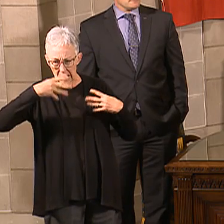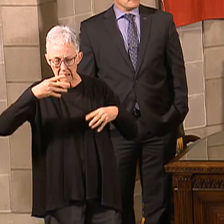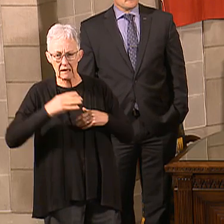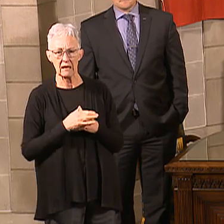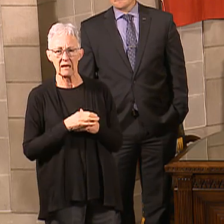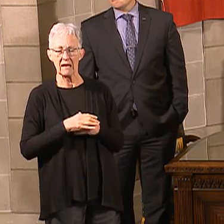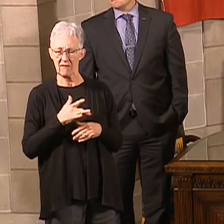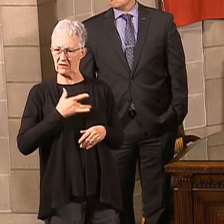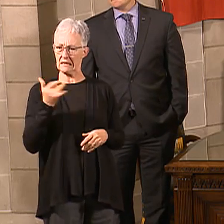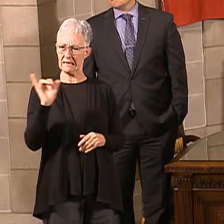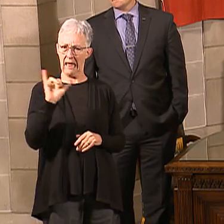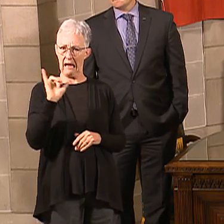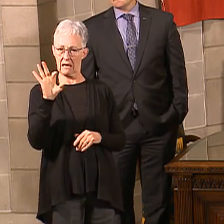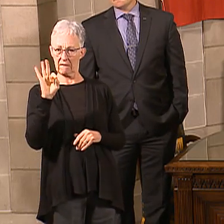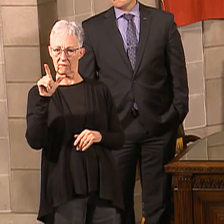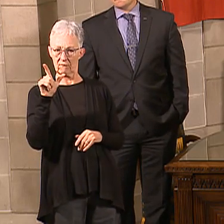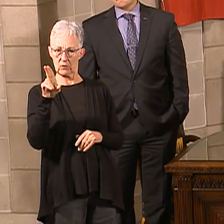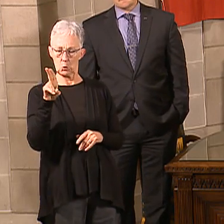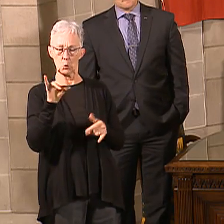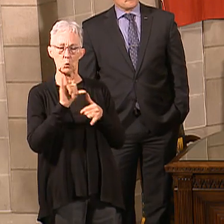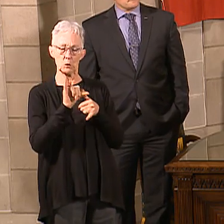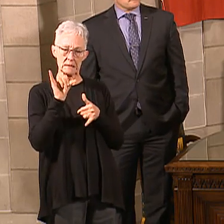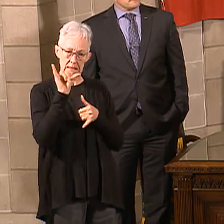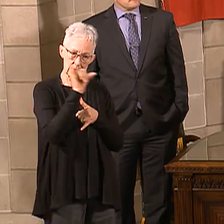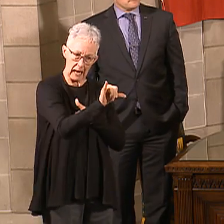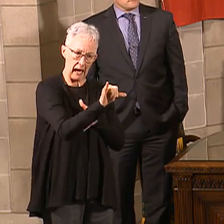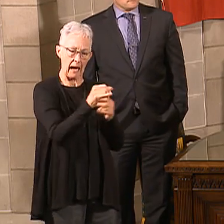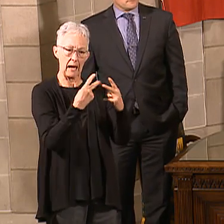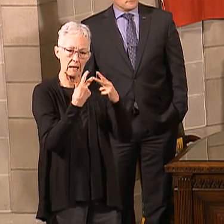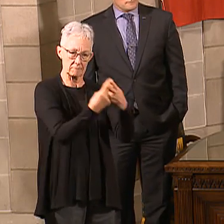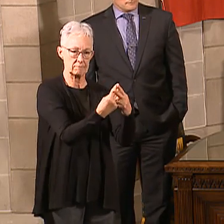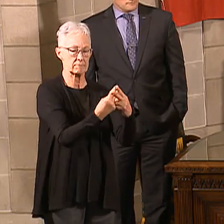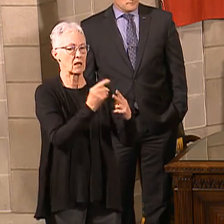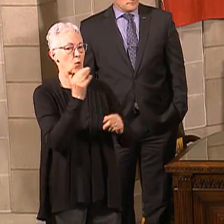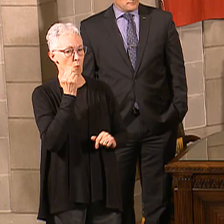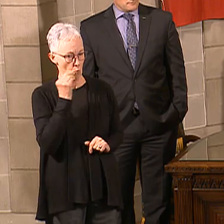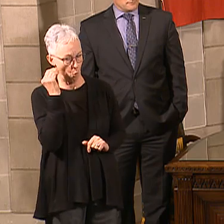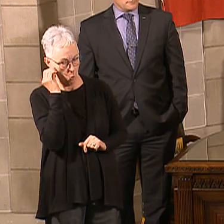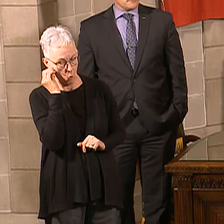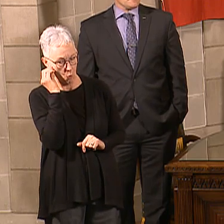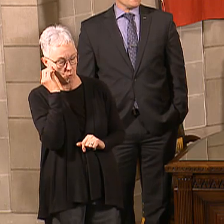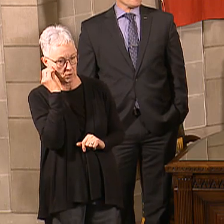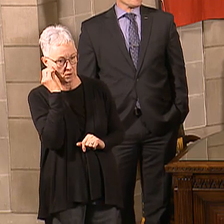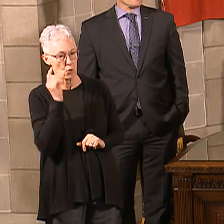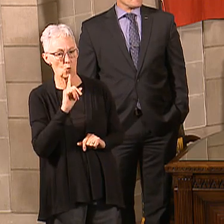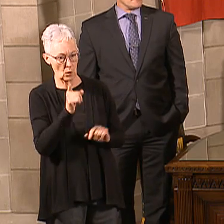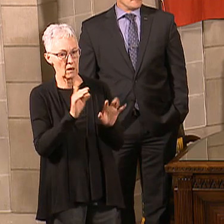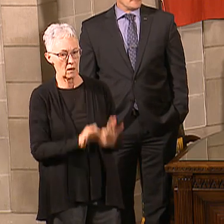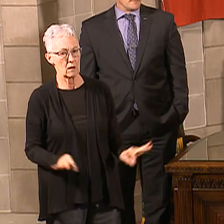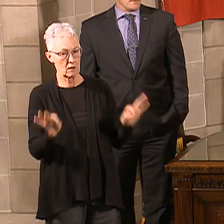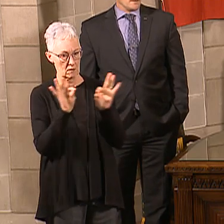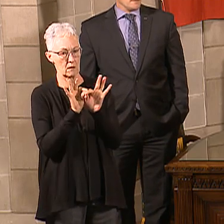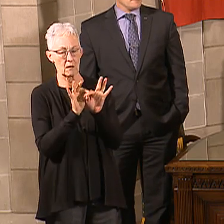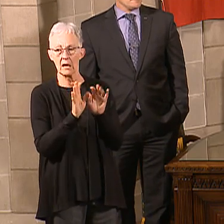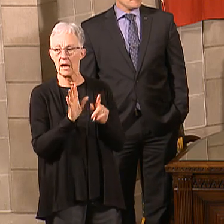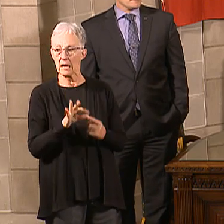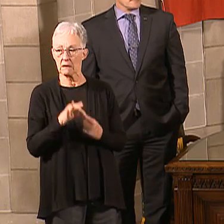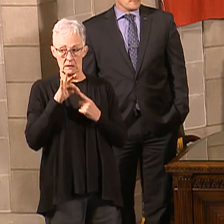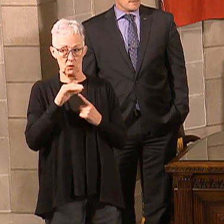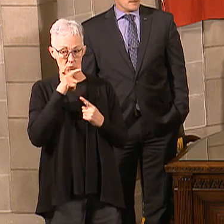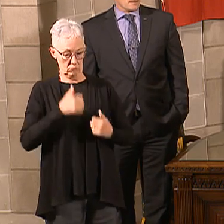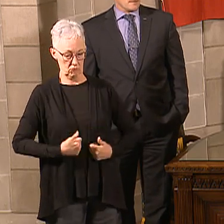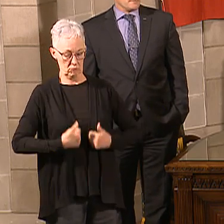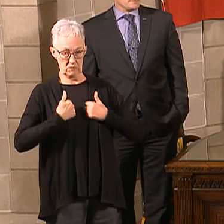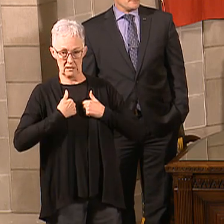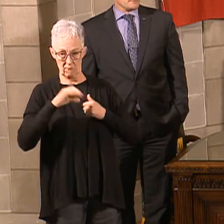those flu-like symptoms, stay home. We need you to stay home. And especially if you're in the Omaha area, if